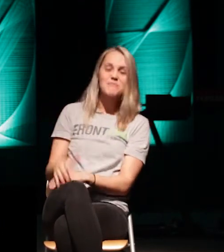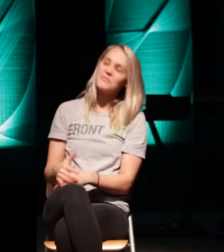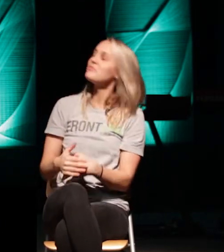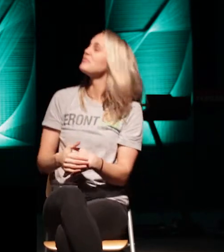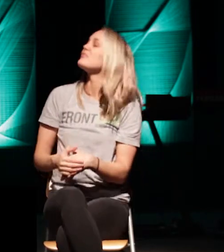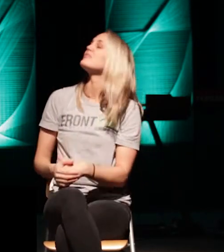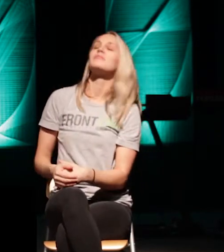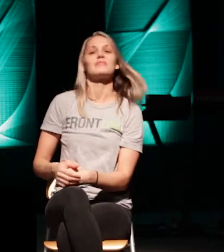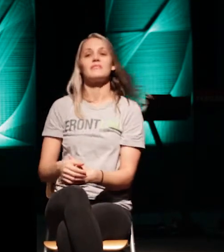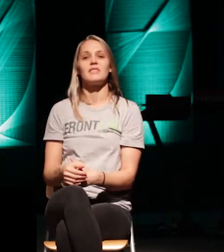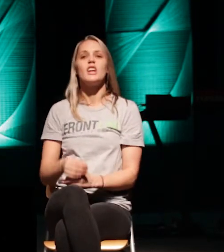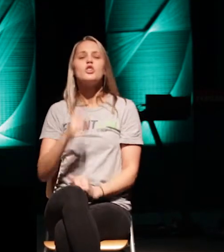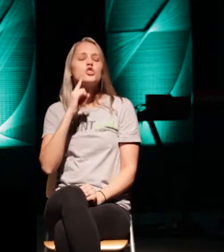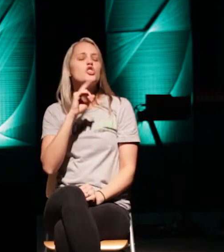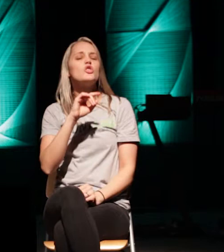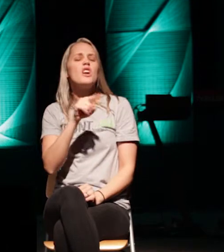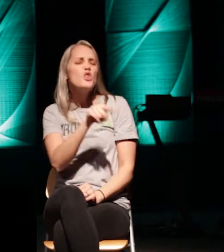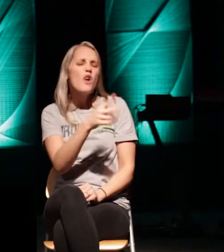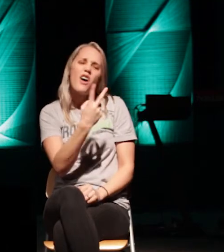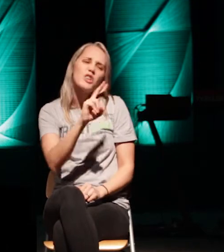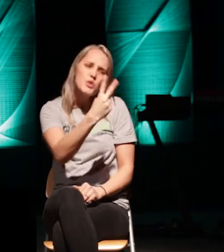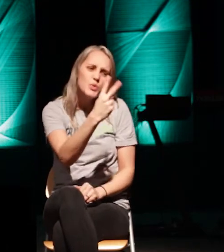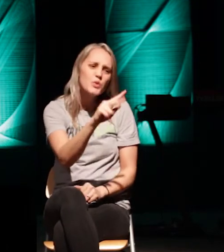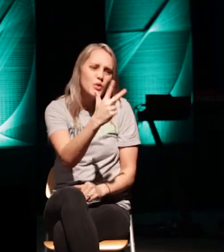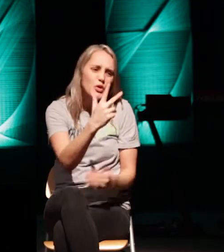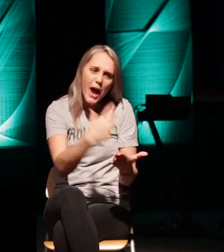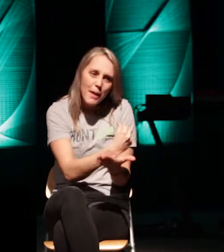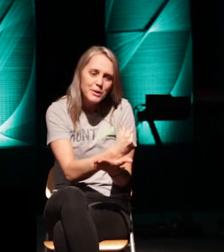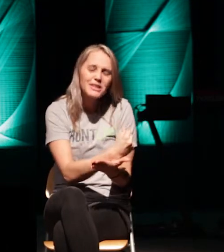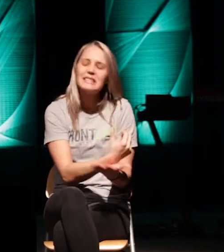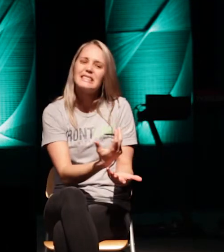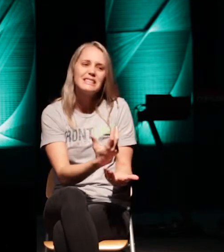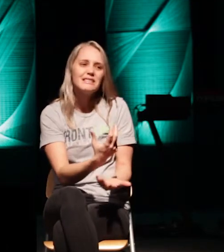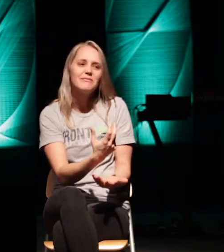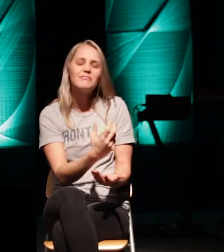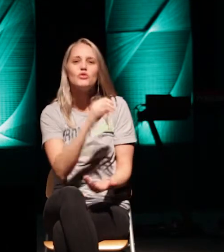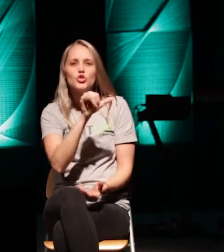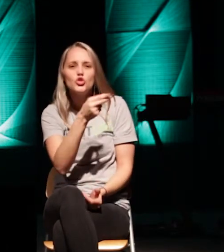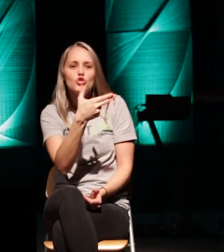you've had second and third chances over. You're just